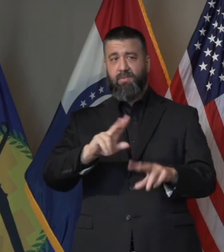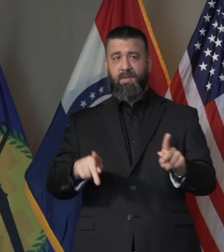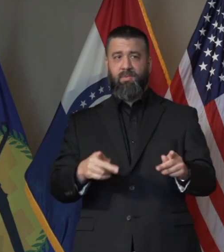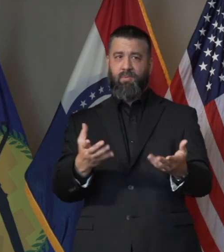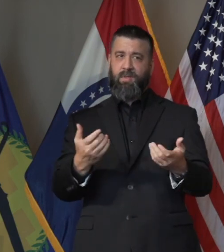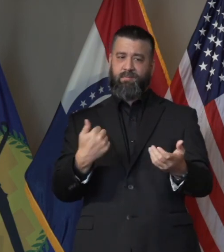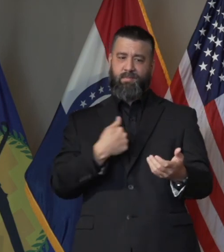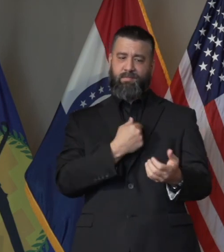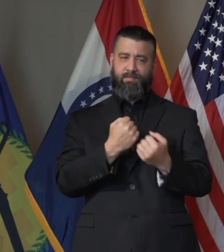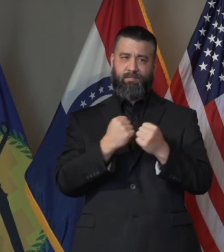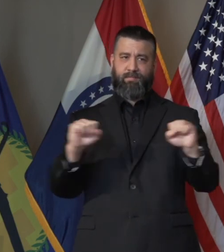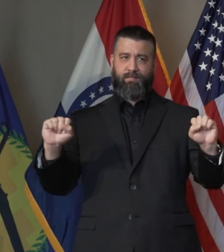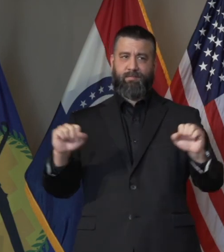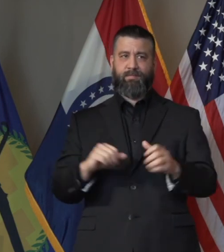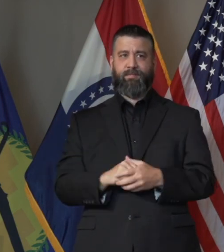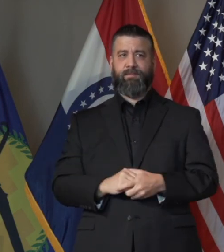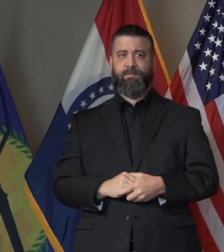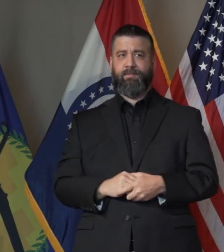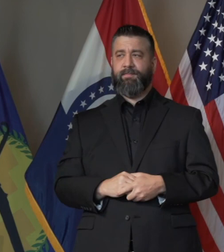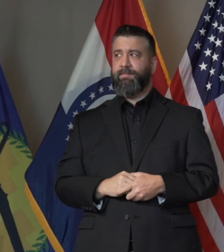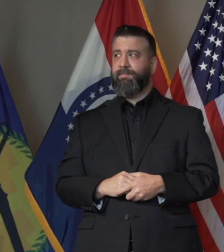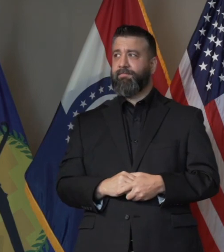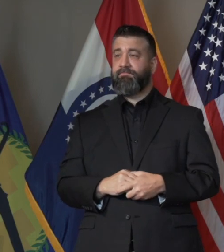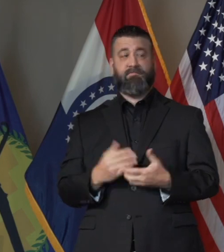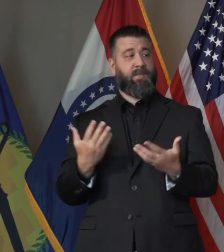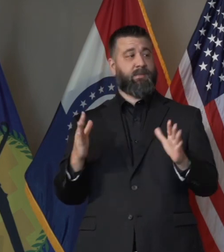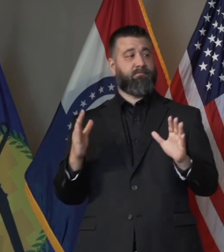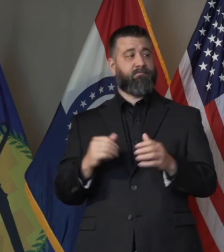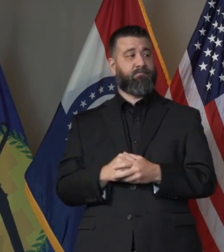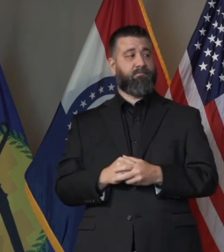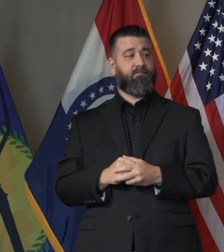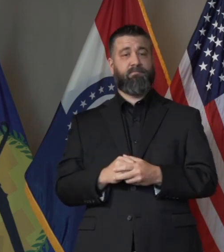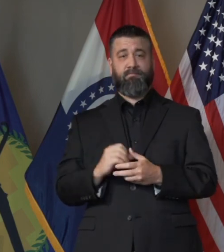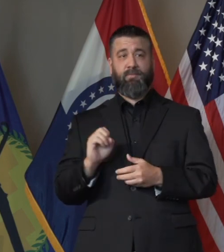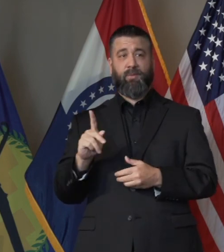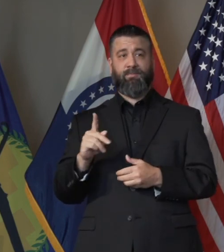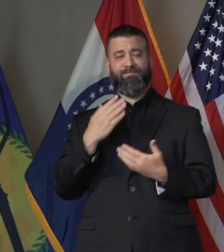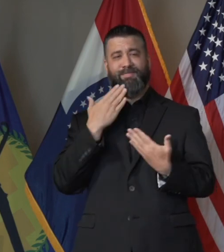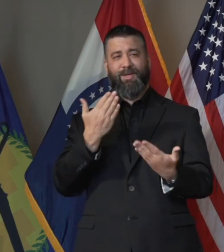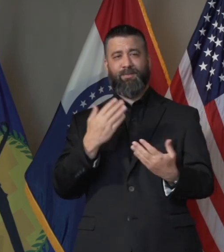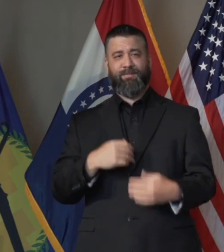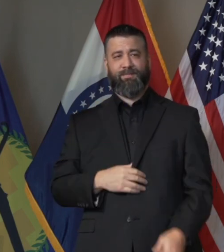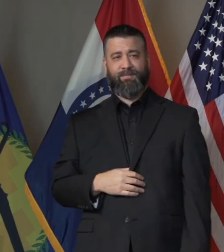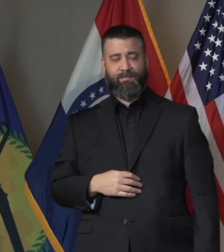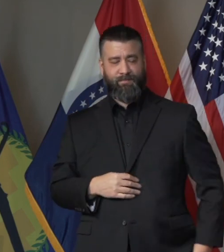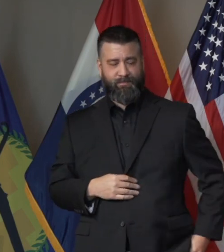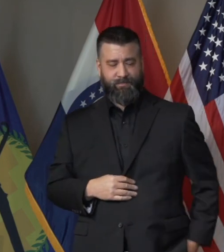safe. That's all I have. Okay. Thank you.